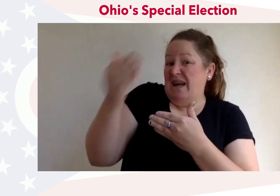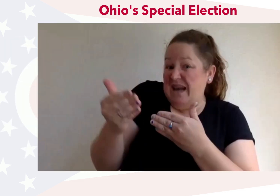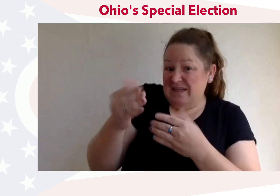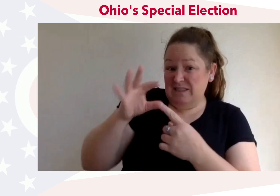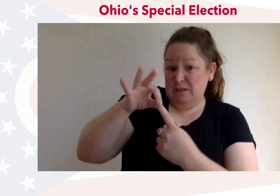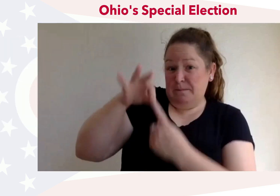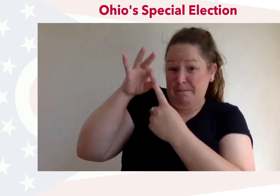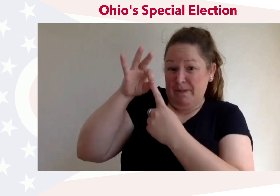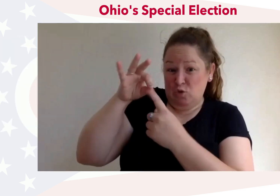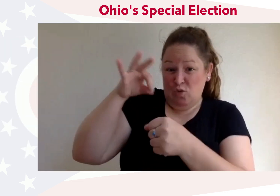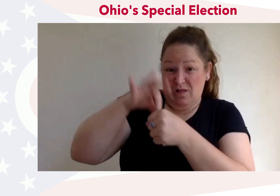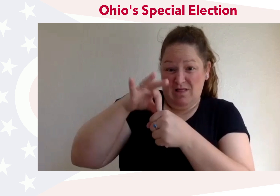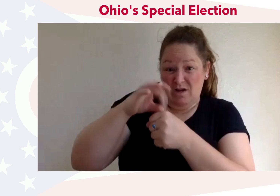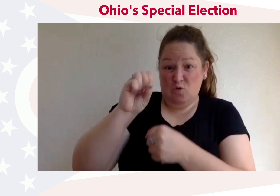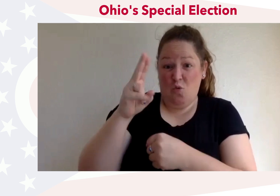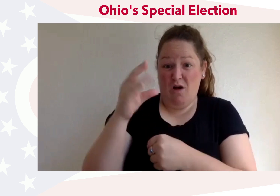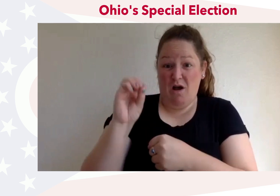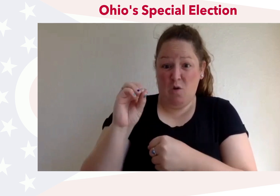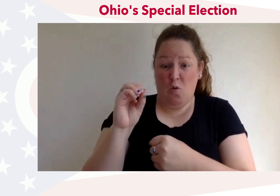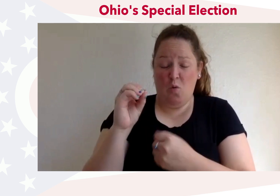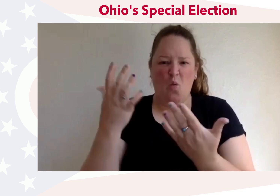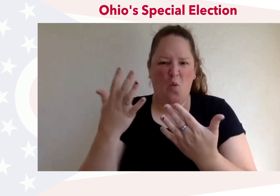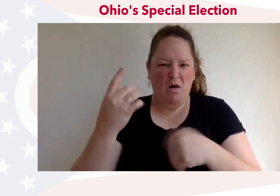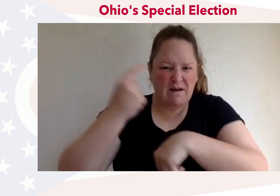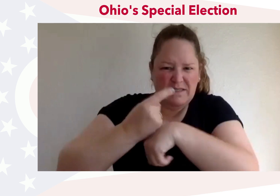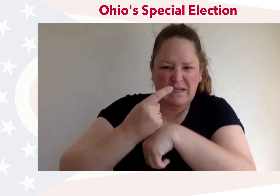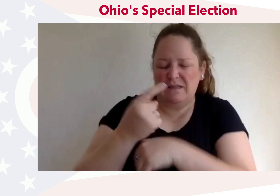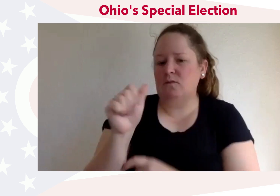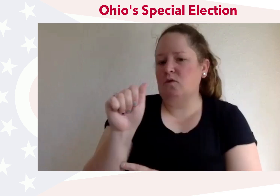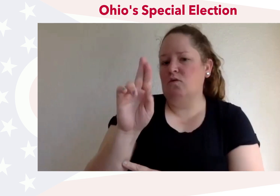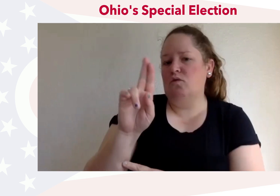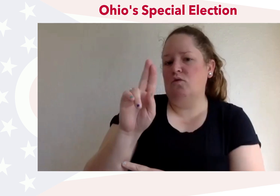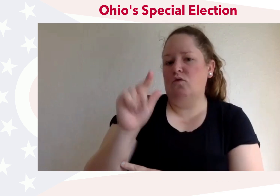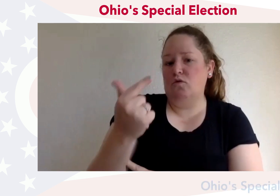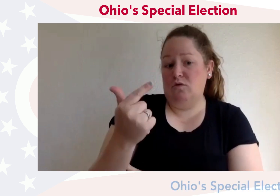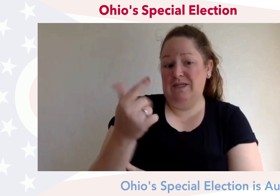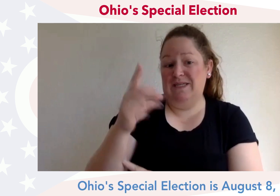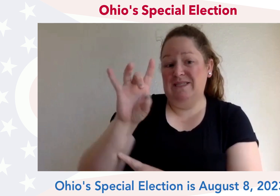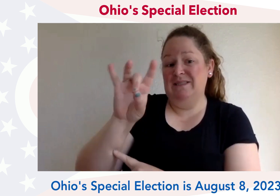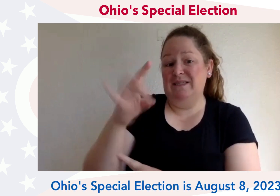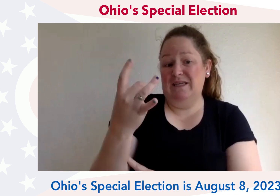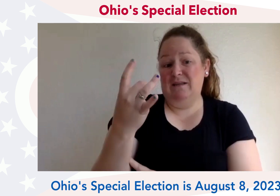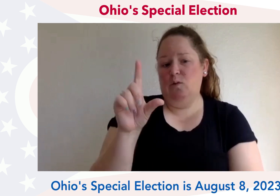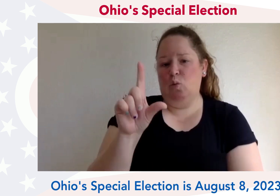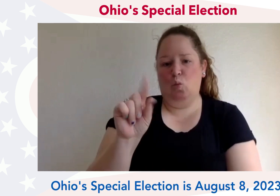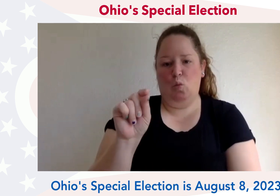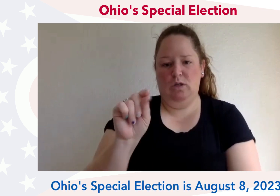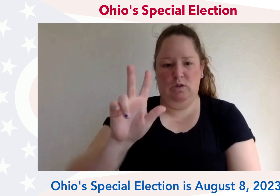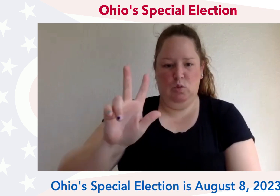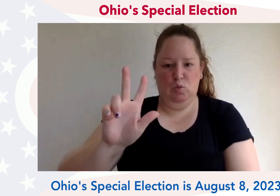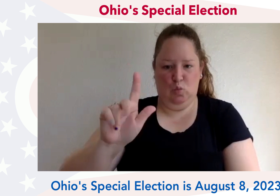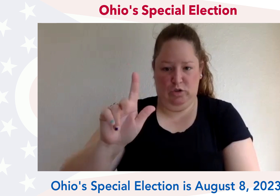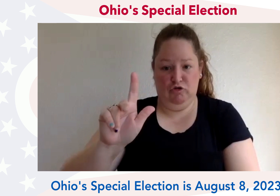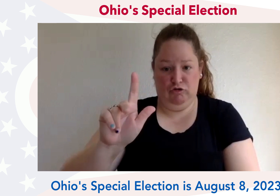are. The next special election in Ohio is on August